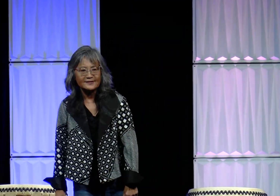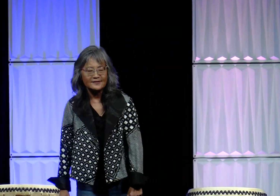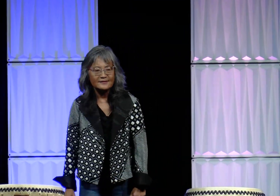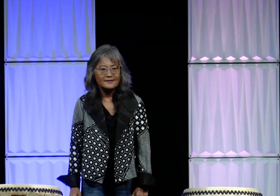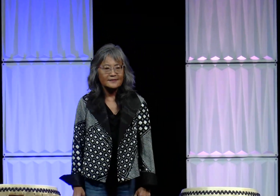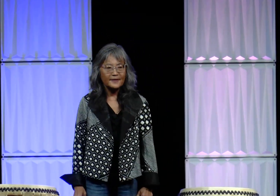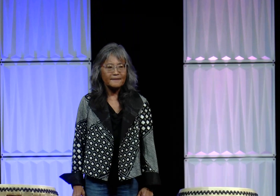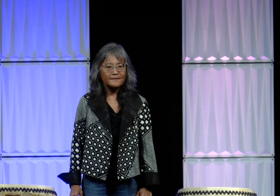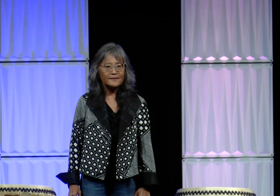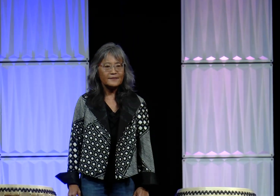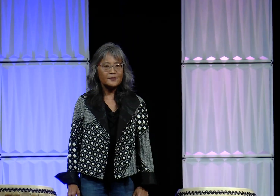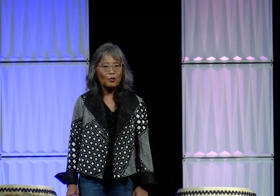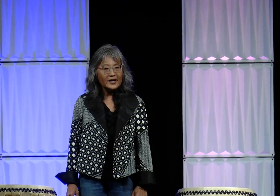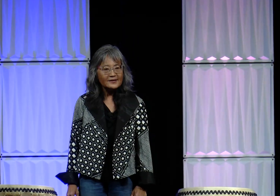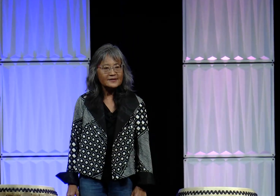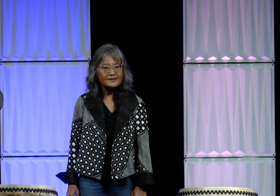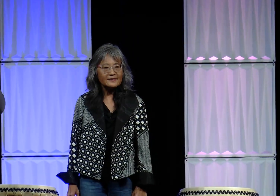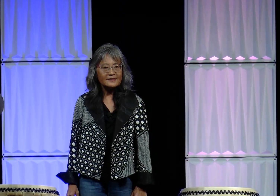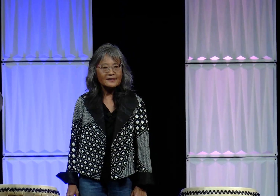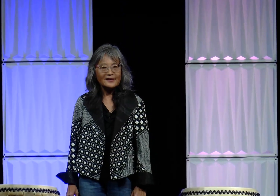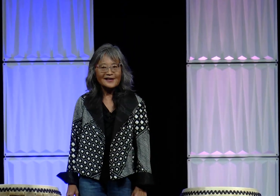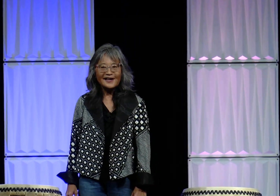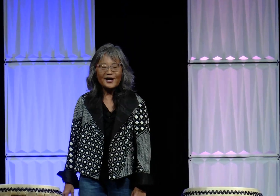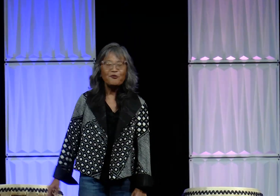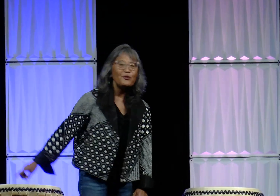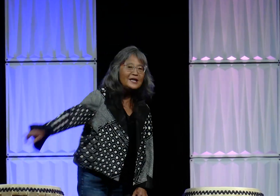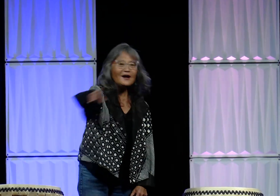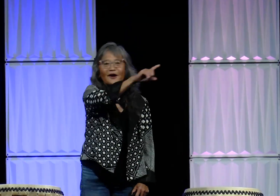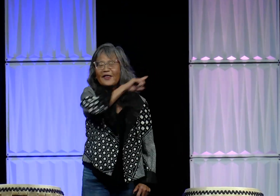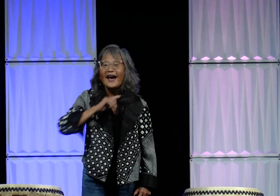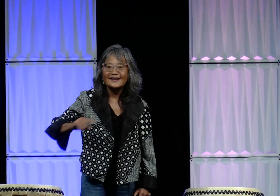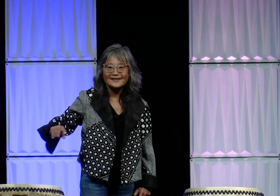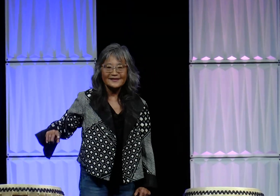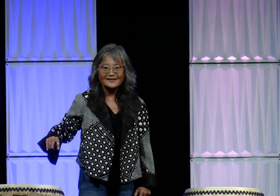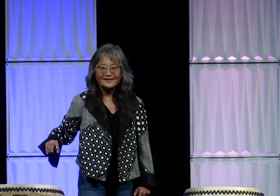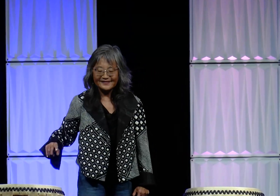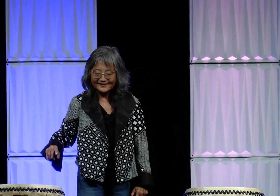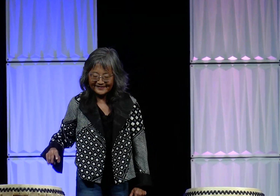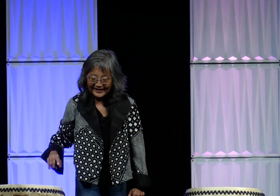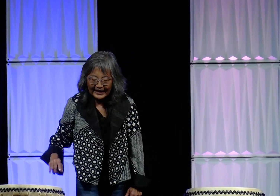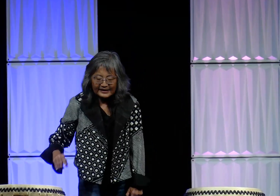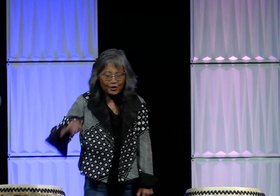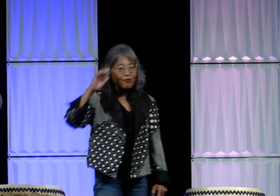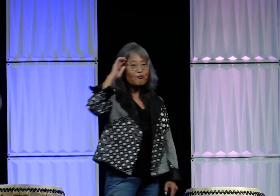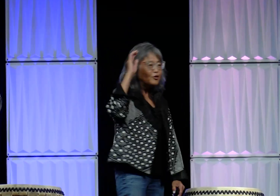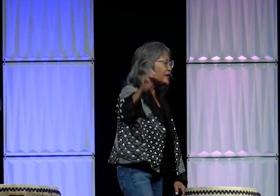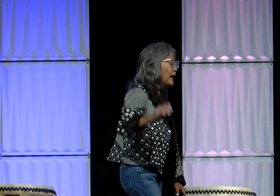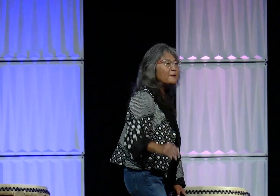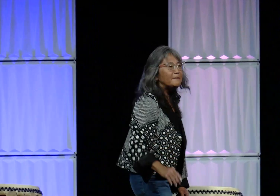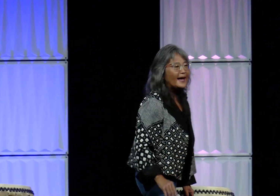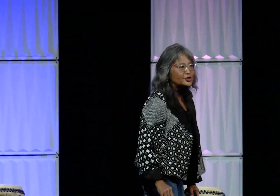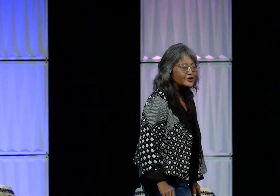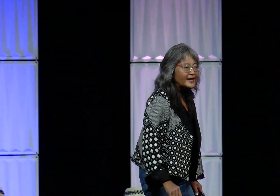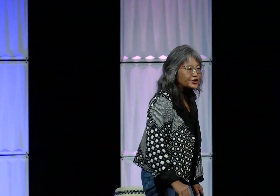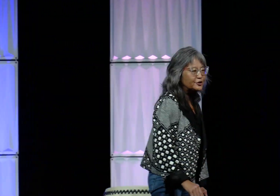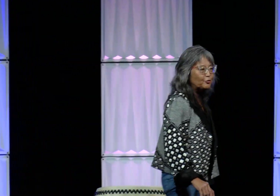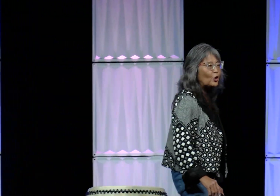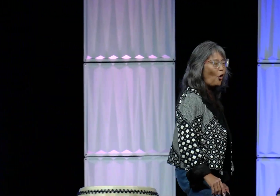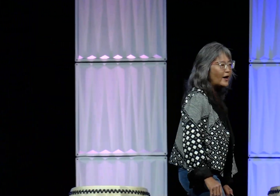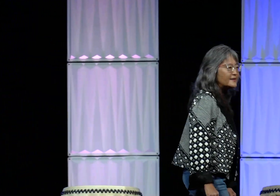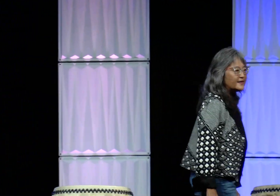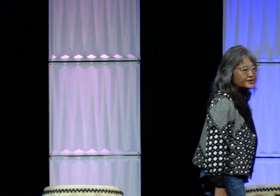us. Right? We are that. So freeing our